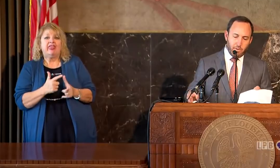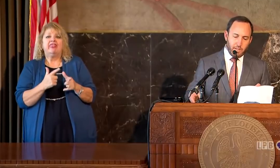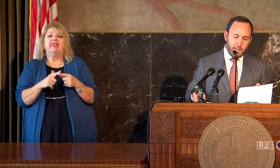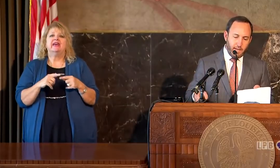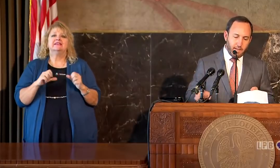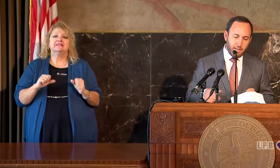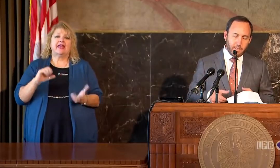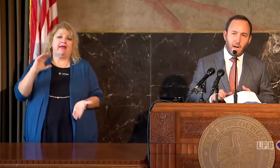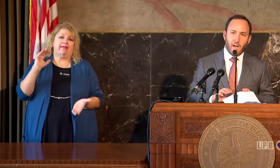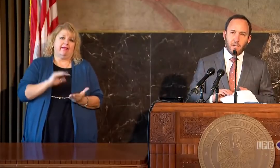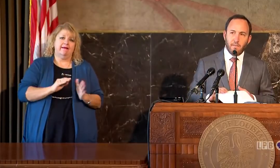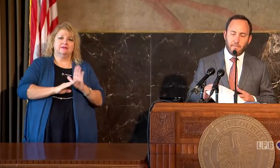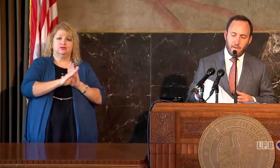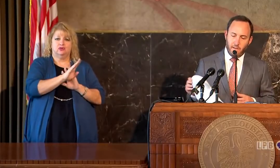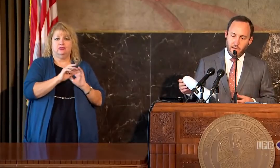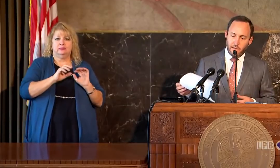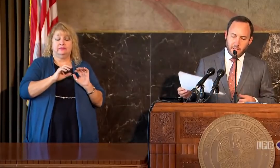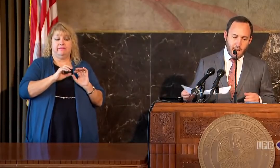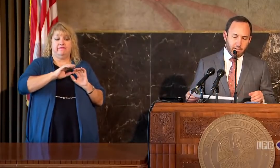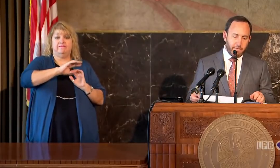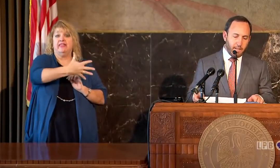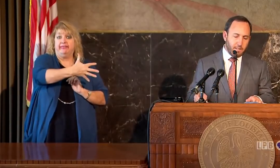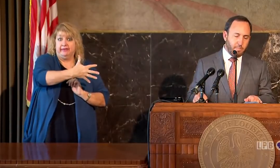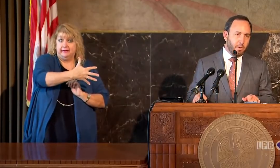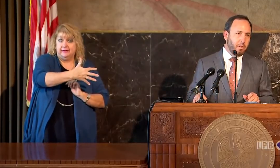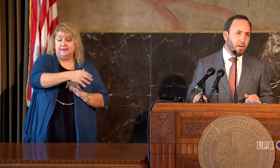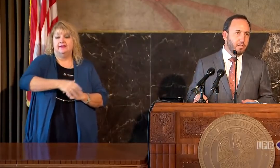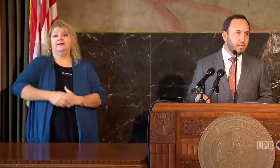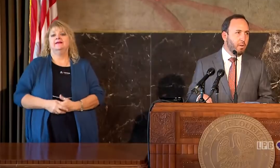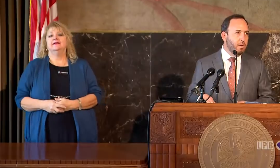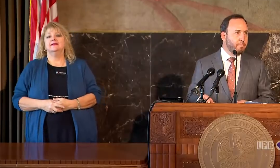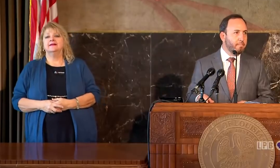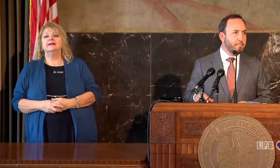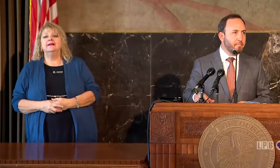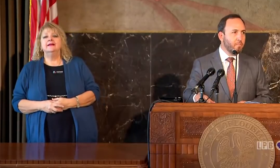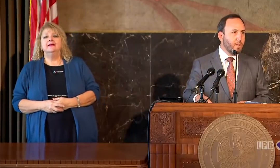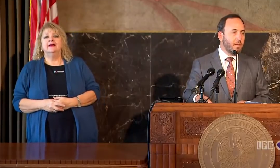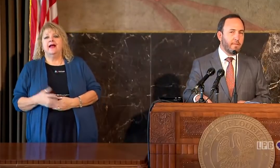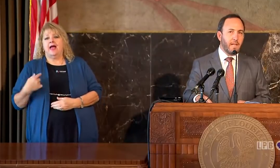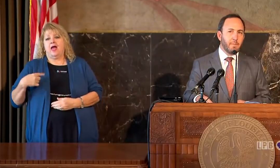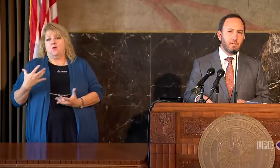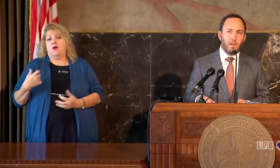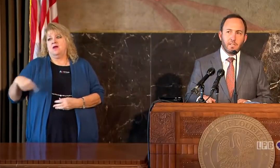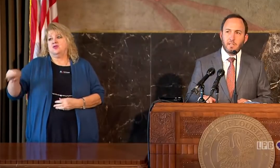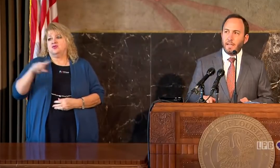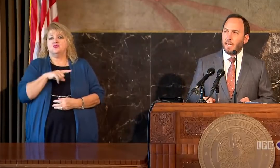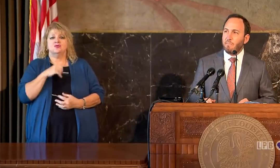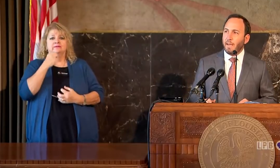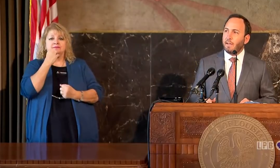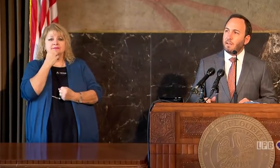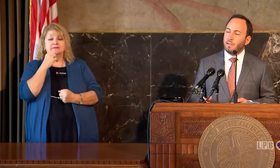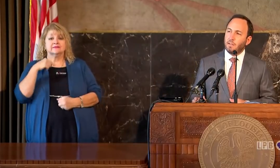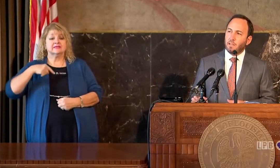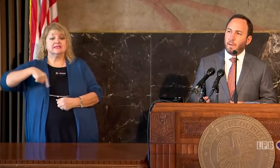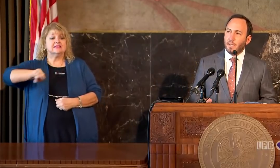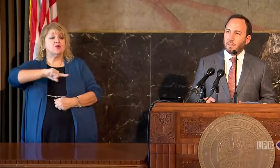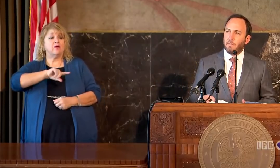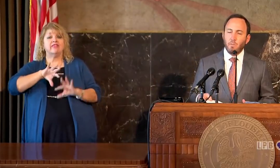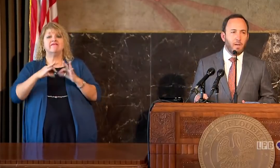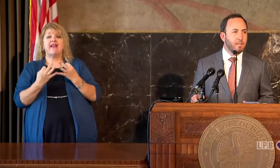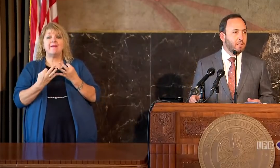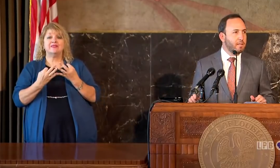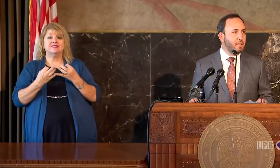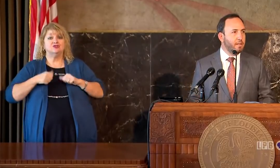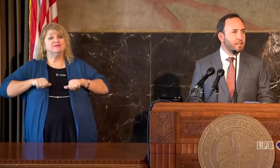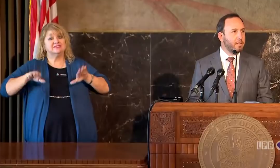like people to take stock of the sacrifices, both large and small, that families across the state have made the past